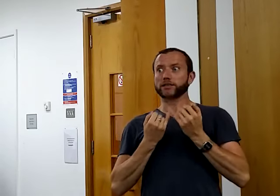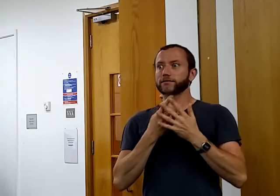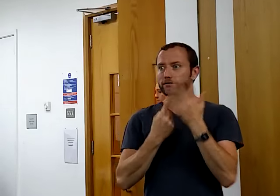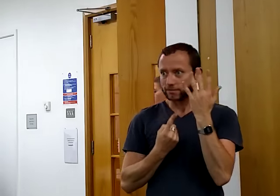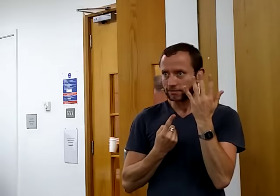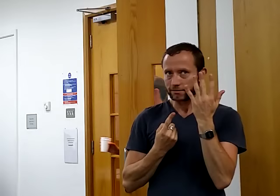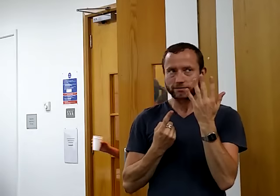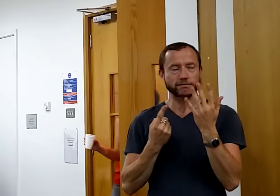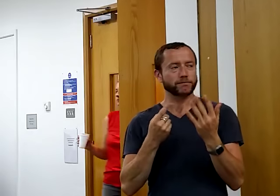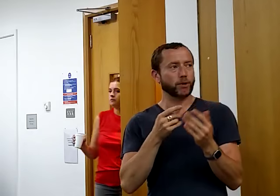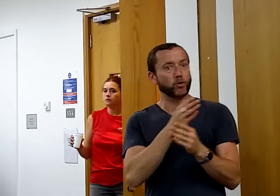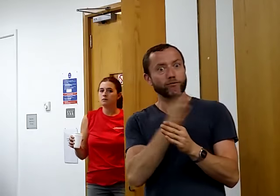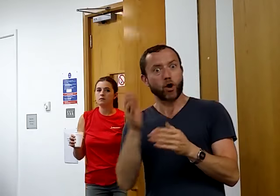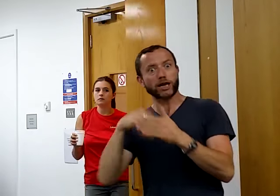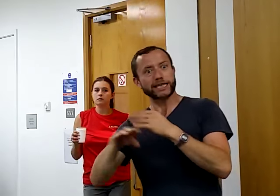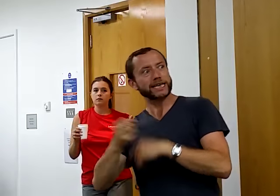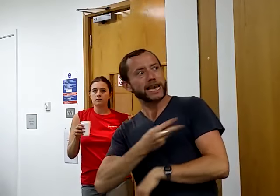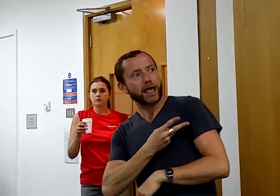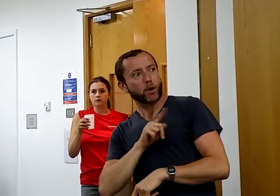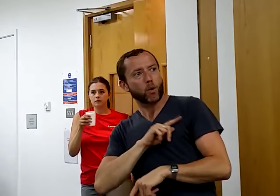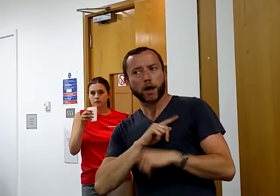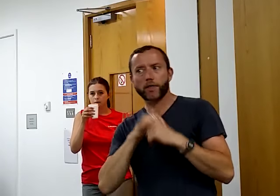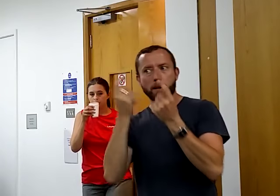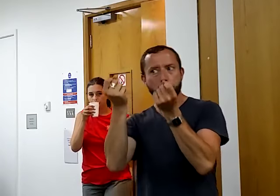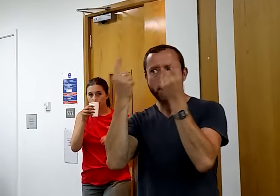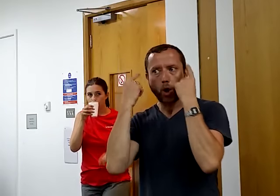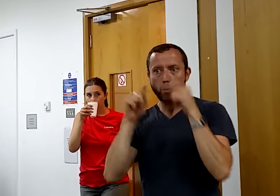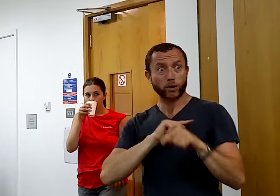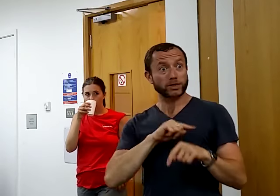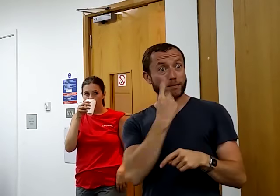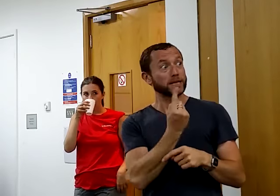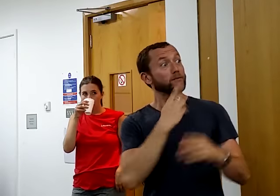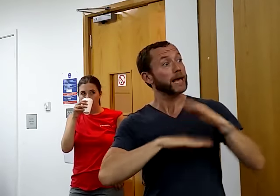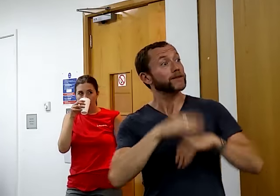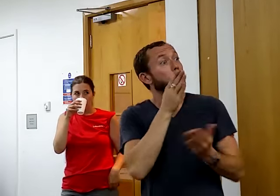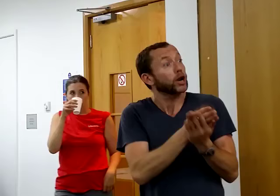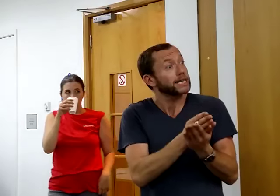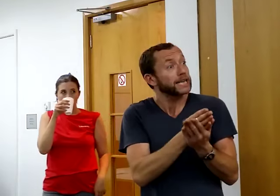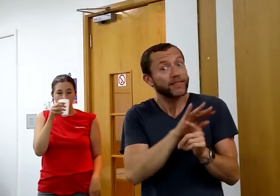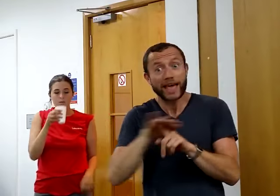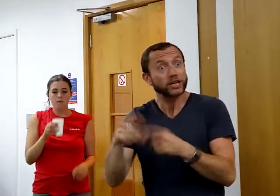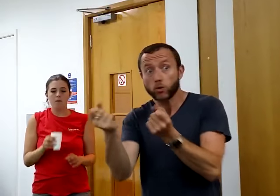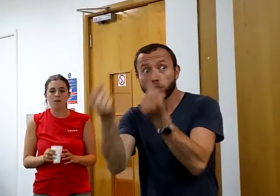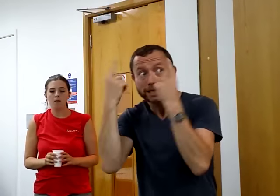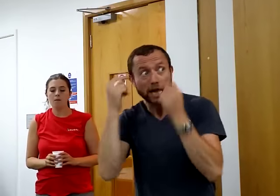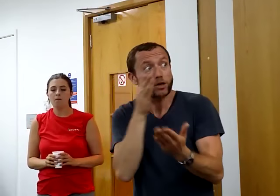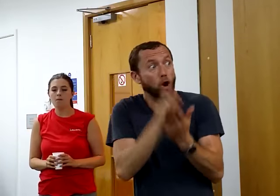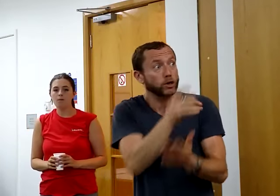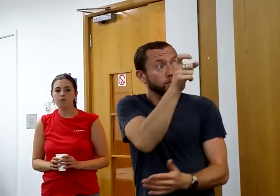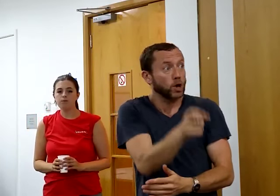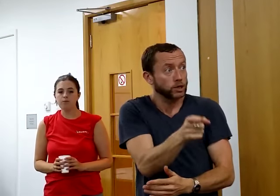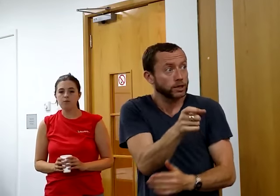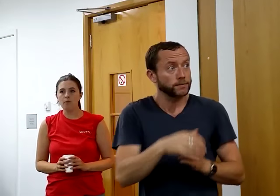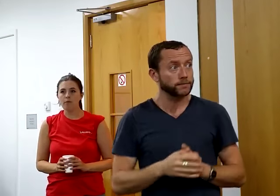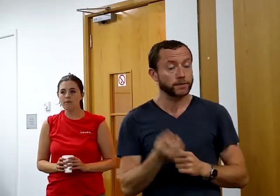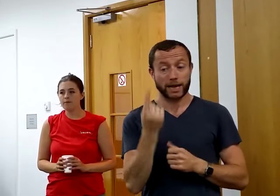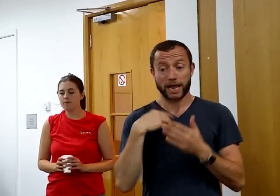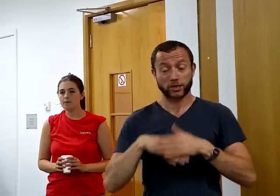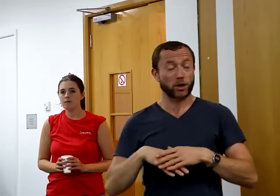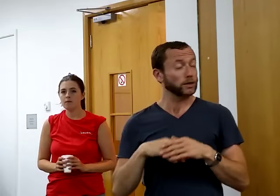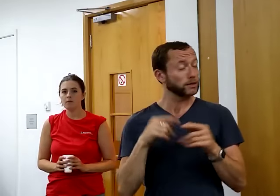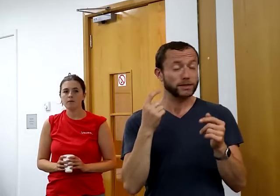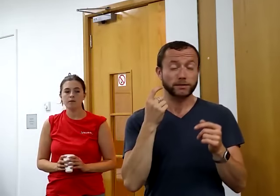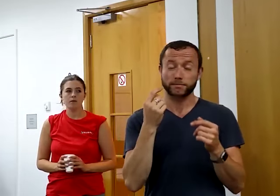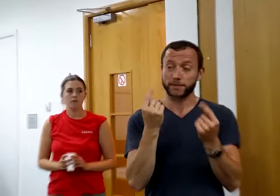the Blairites, because they don't understand honesty. But last night, there was a very simple